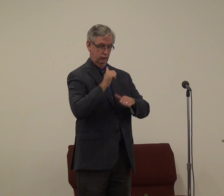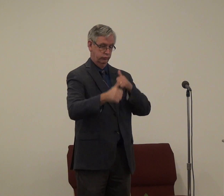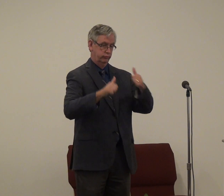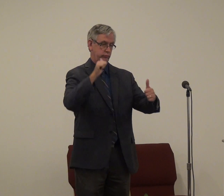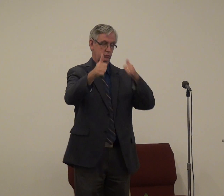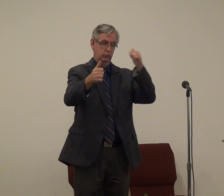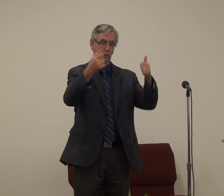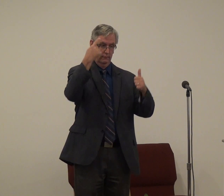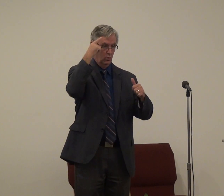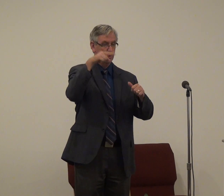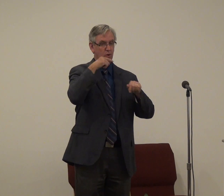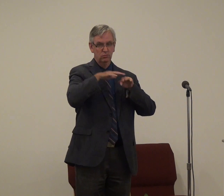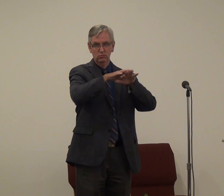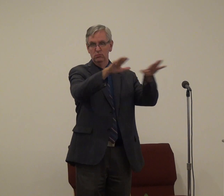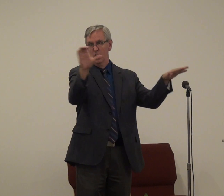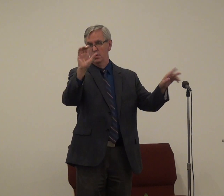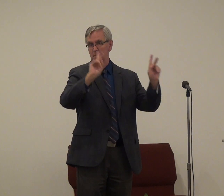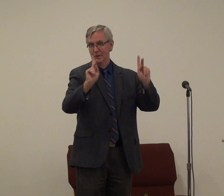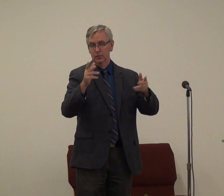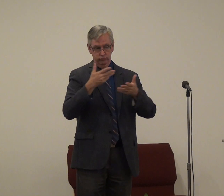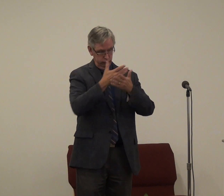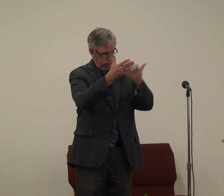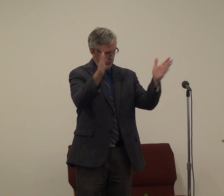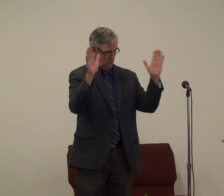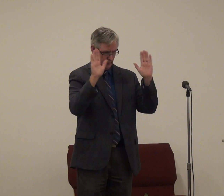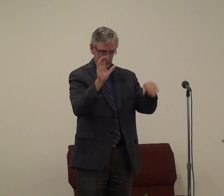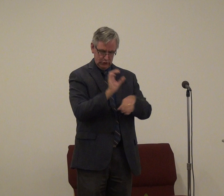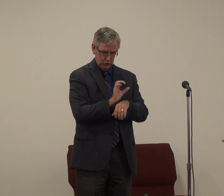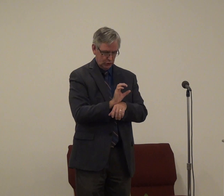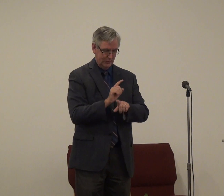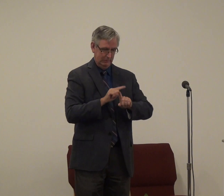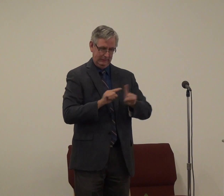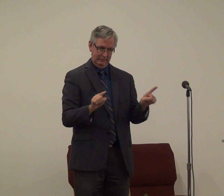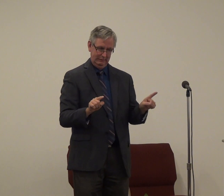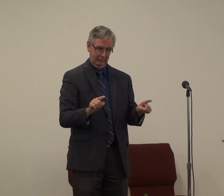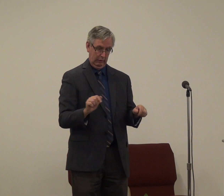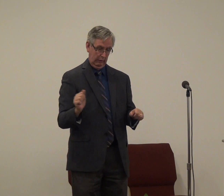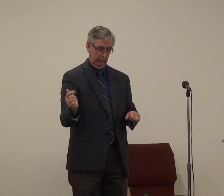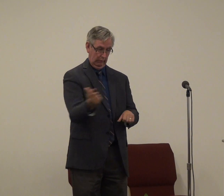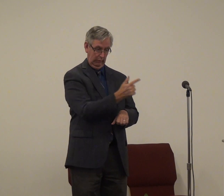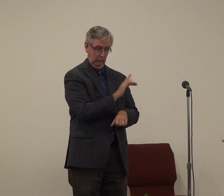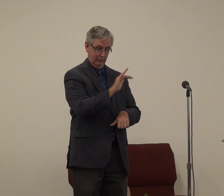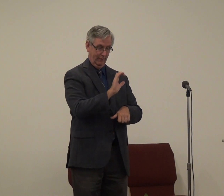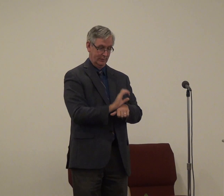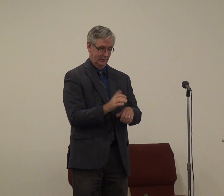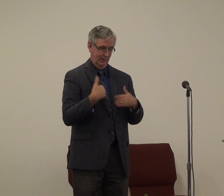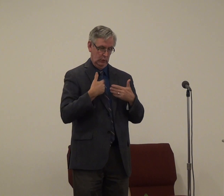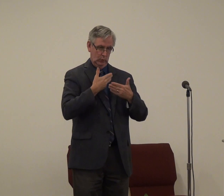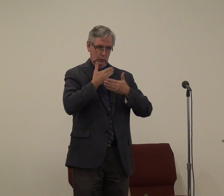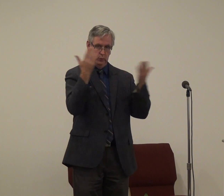over 25 churches for the Colombian people. But none of those